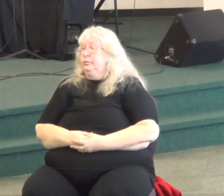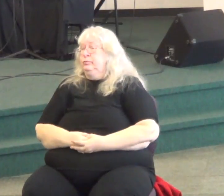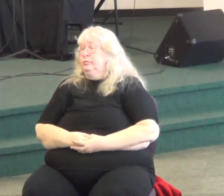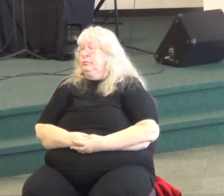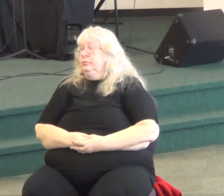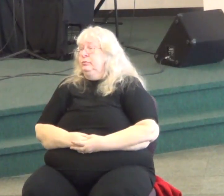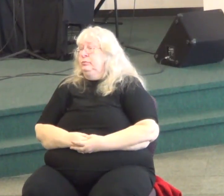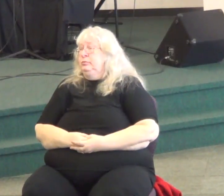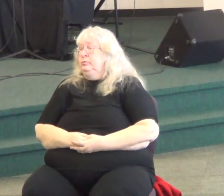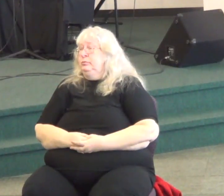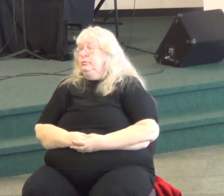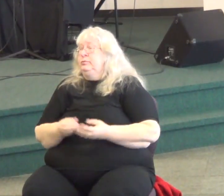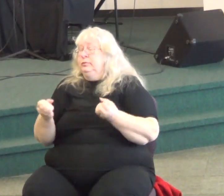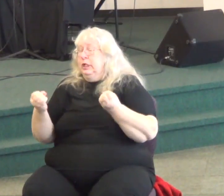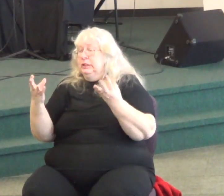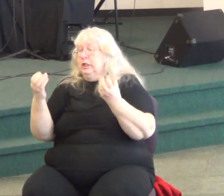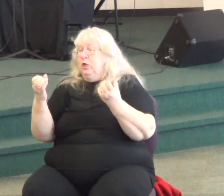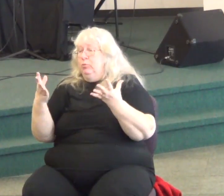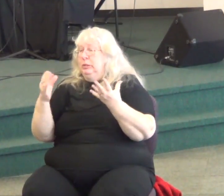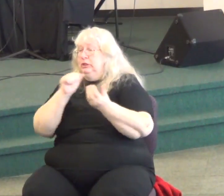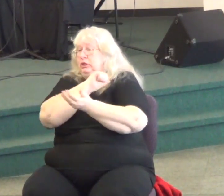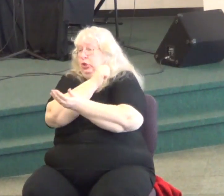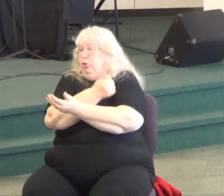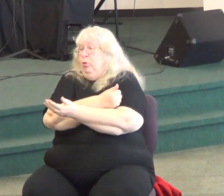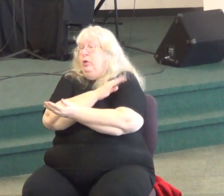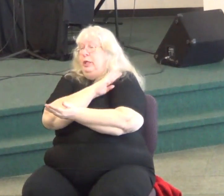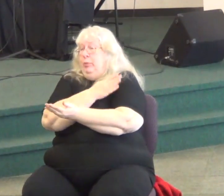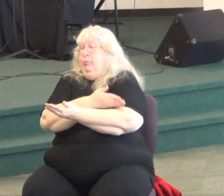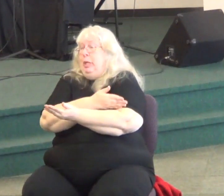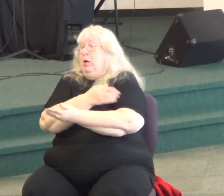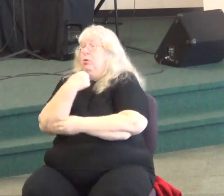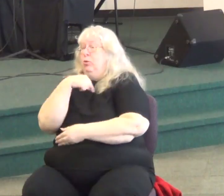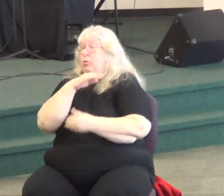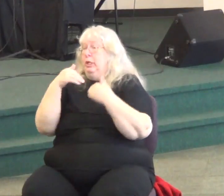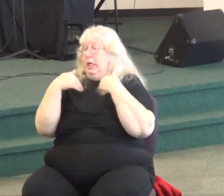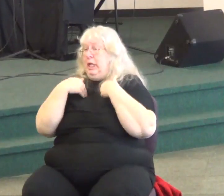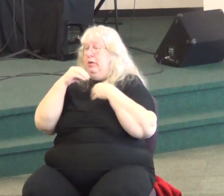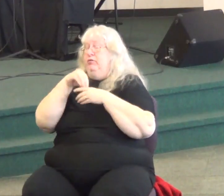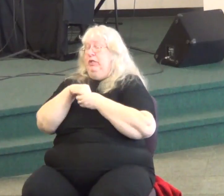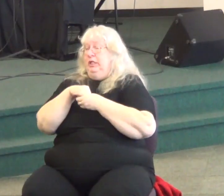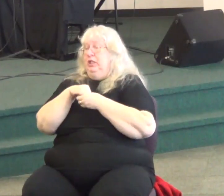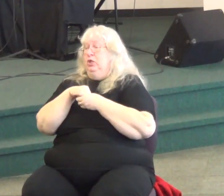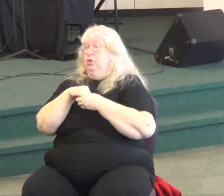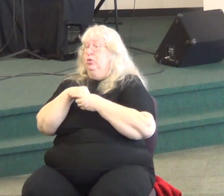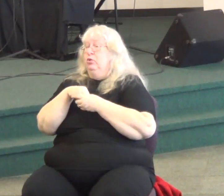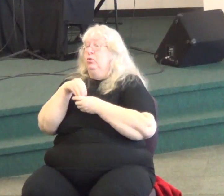That's how much authority and power we're going to have in Christ Jesus.